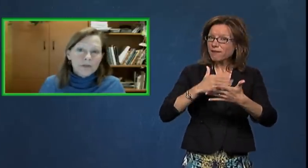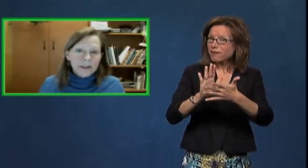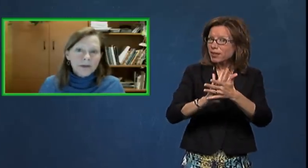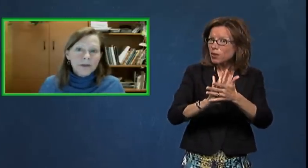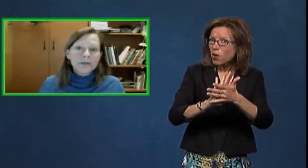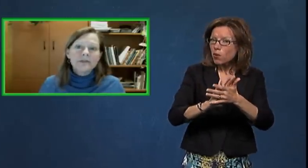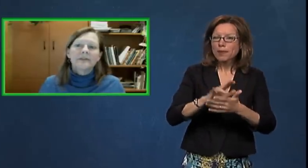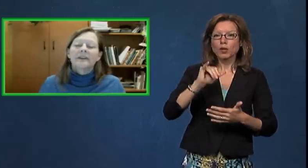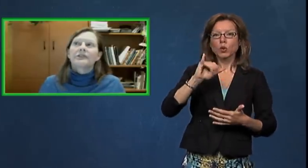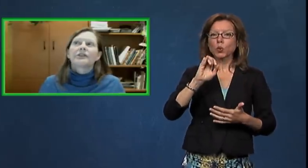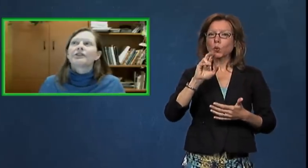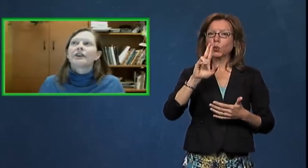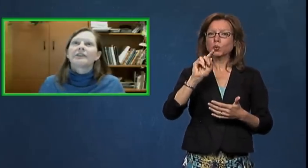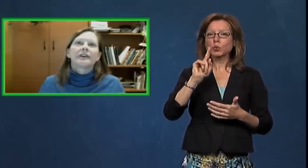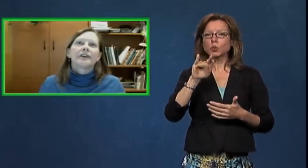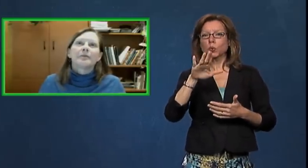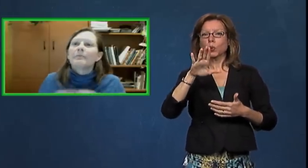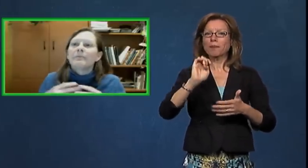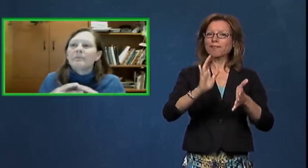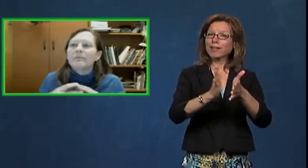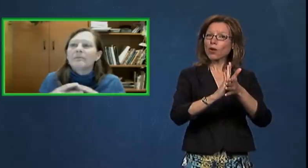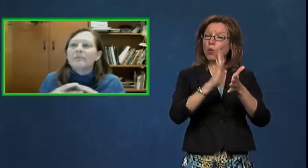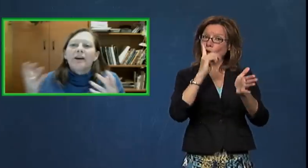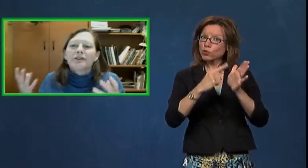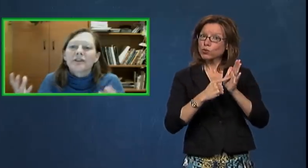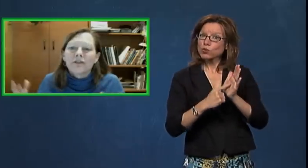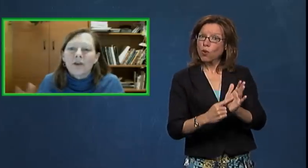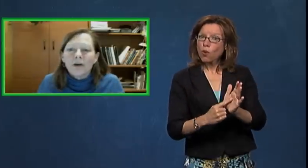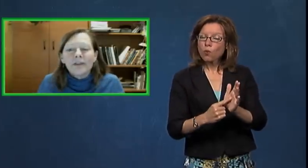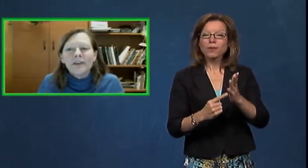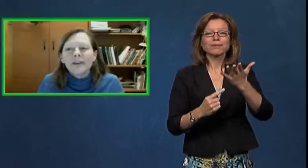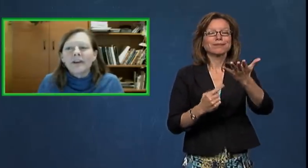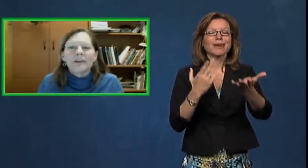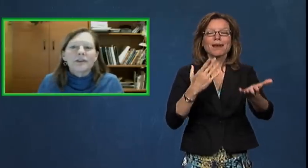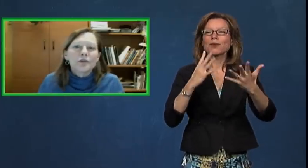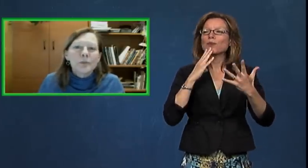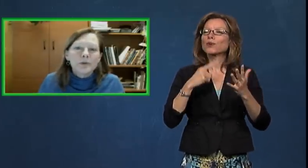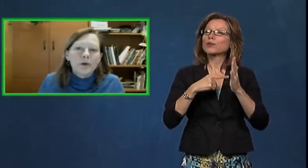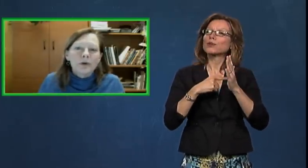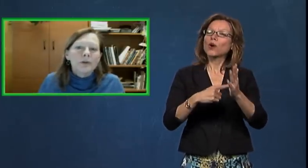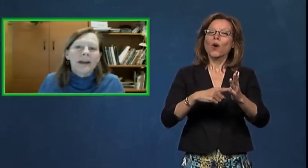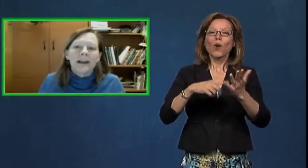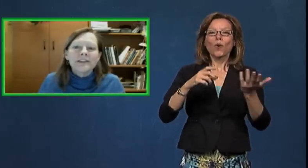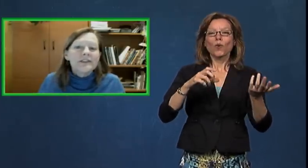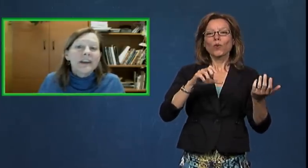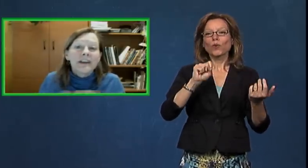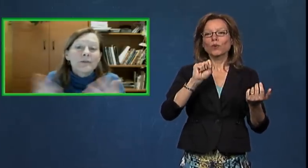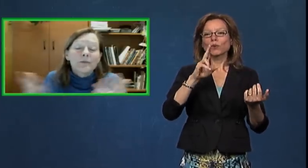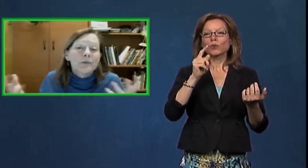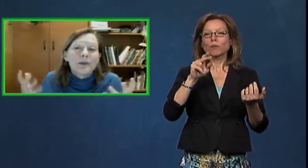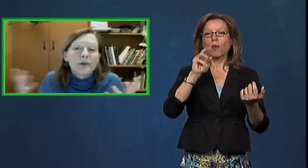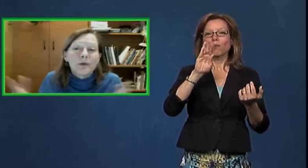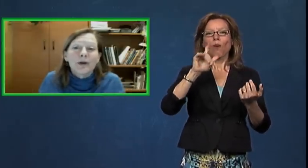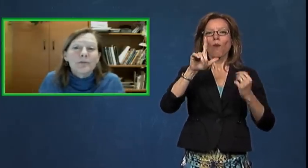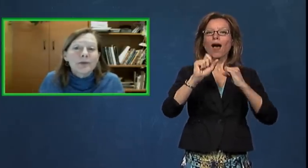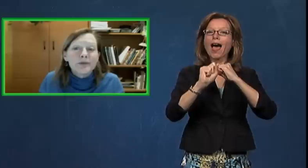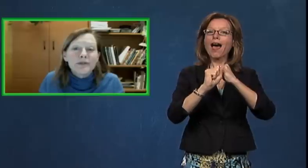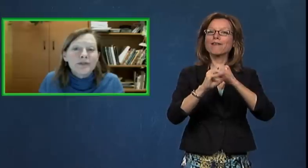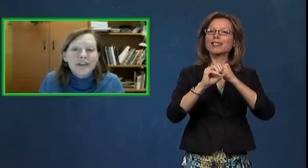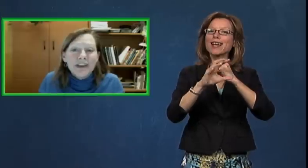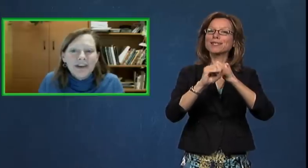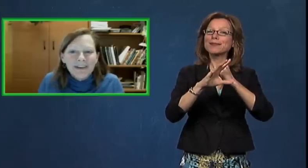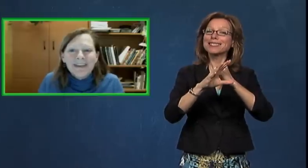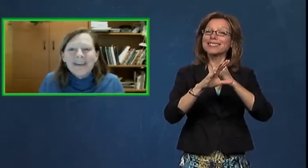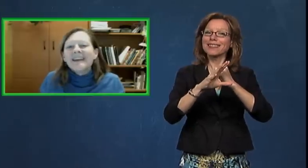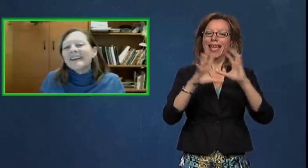YouTube videos, such as a montage of all the Super Bowl ads that, are produced